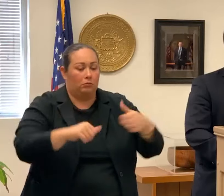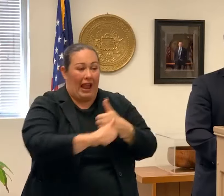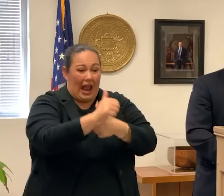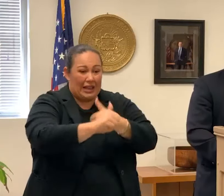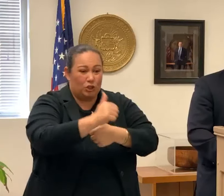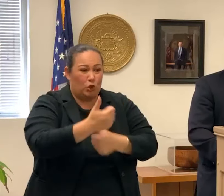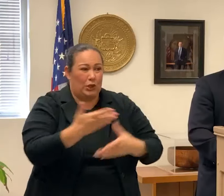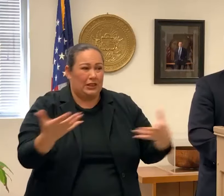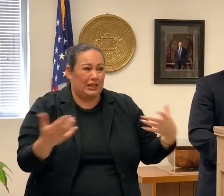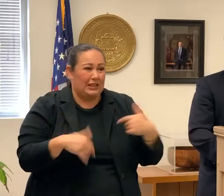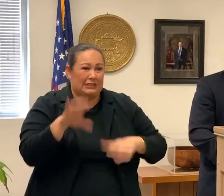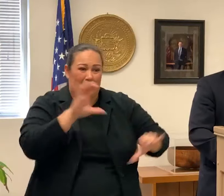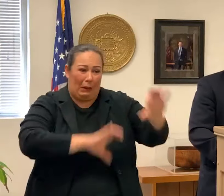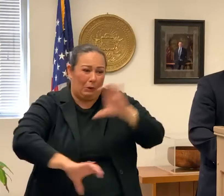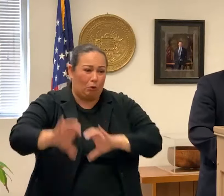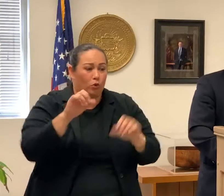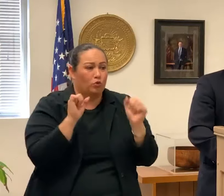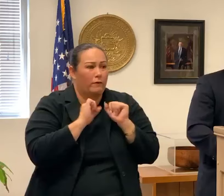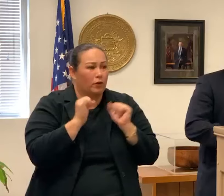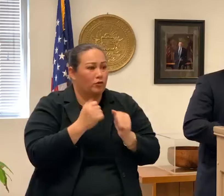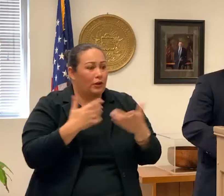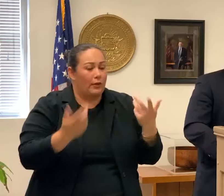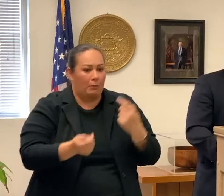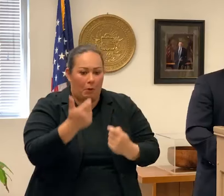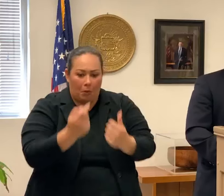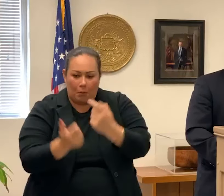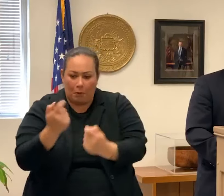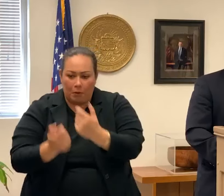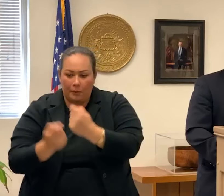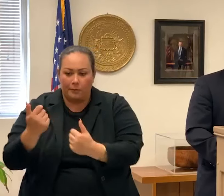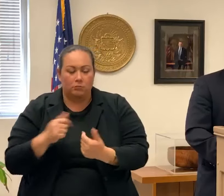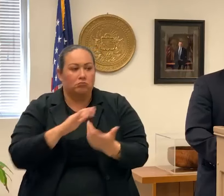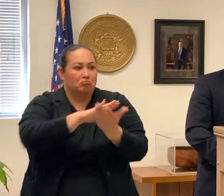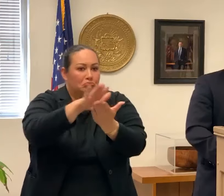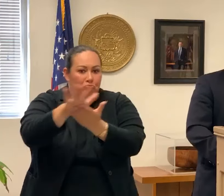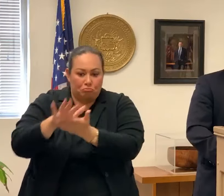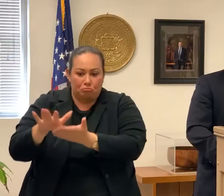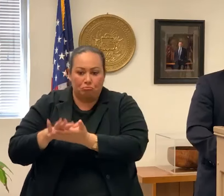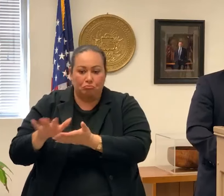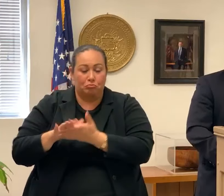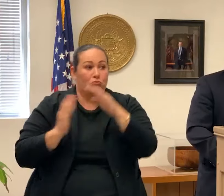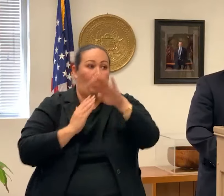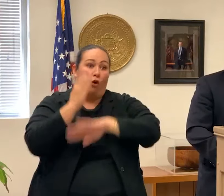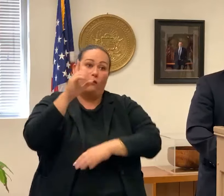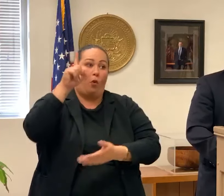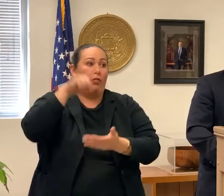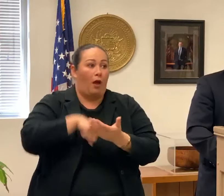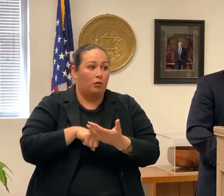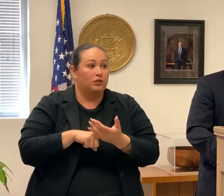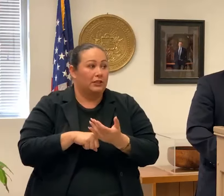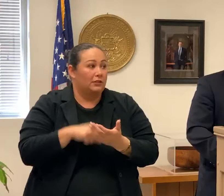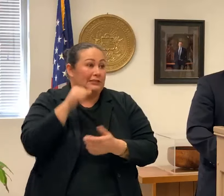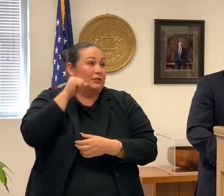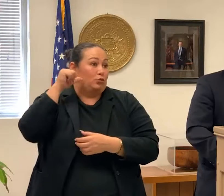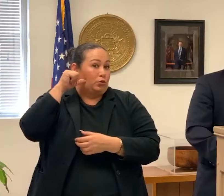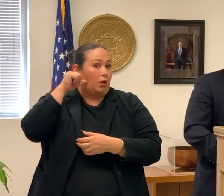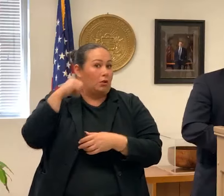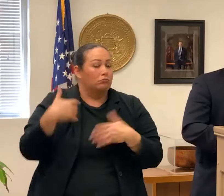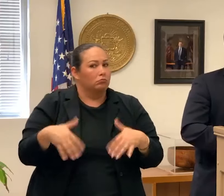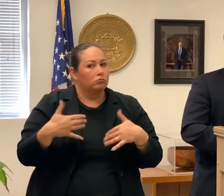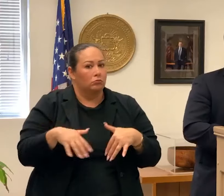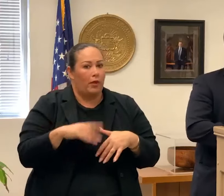and other chemicals that had to go first before people could return. And so that also has been a very significant process. As you